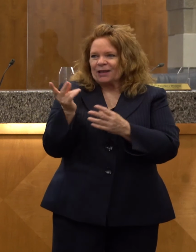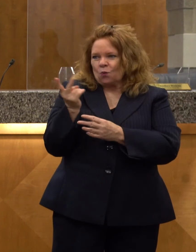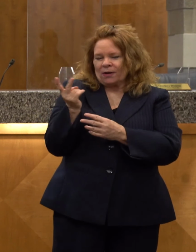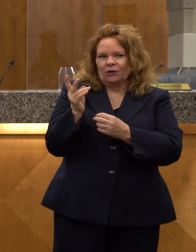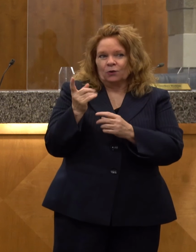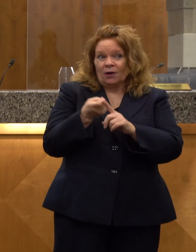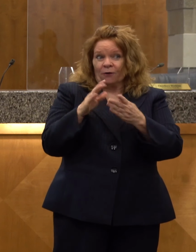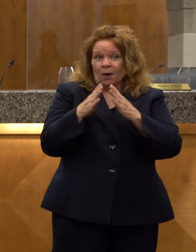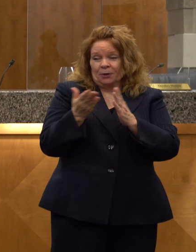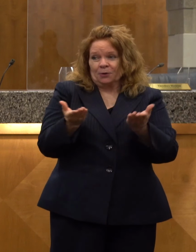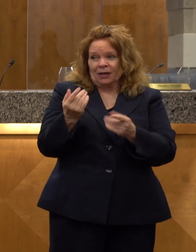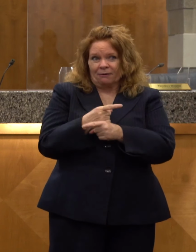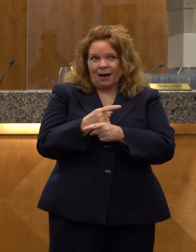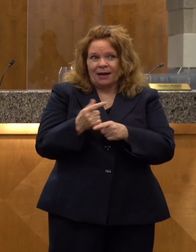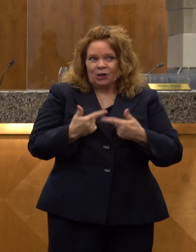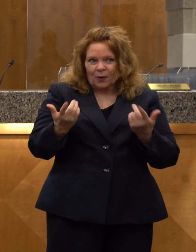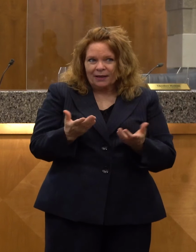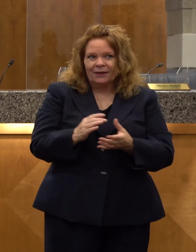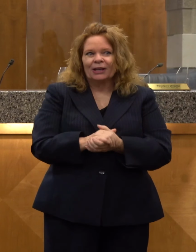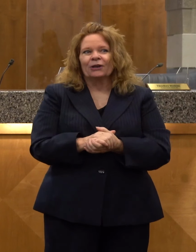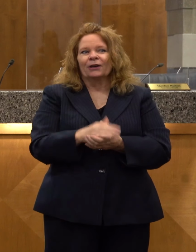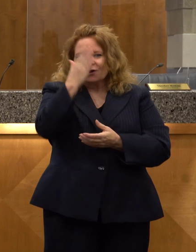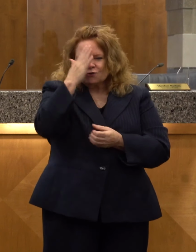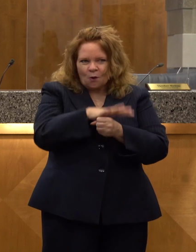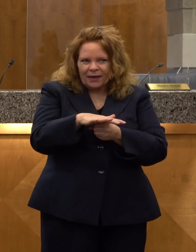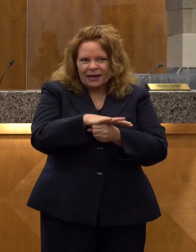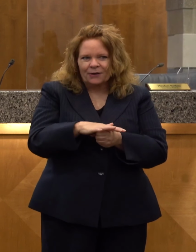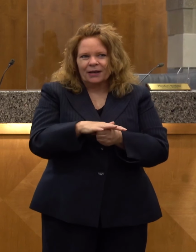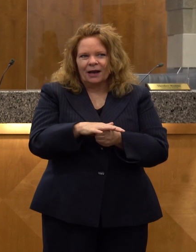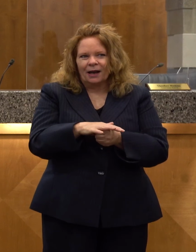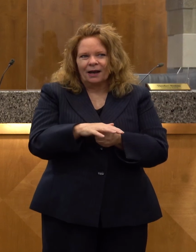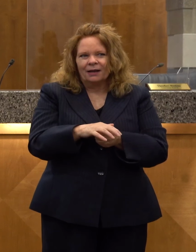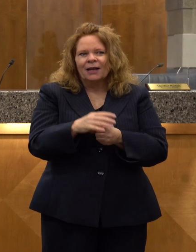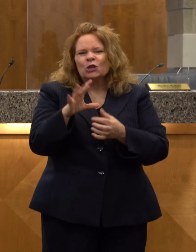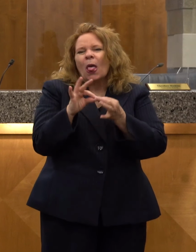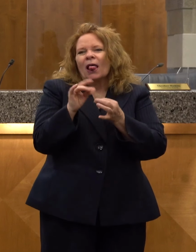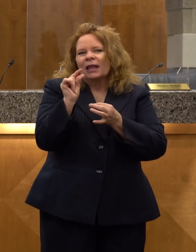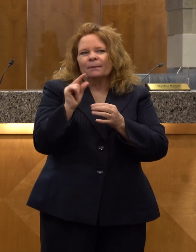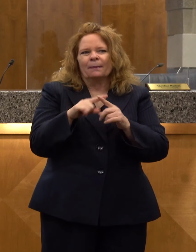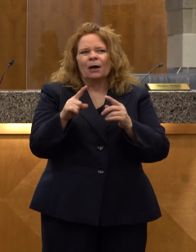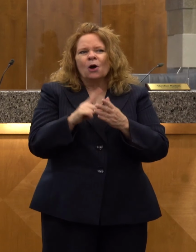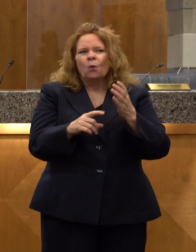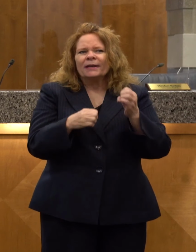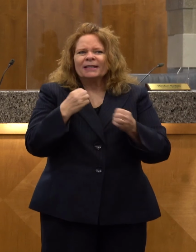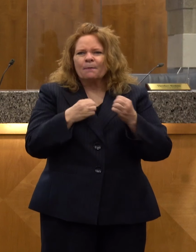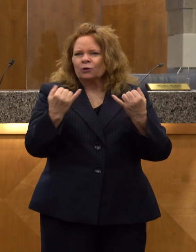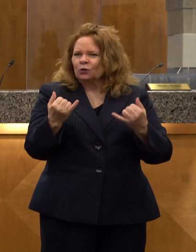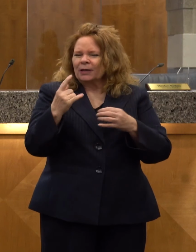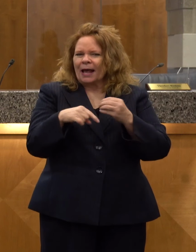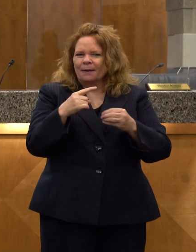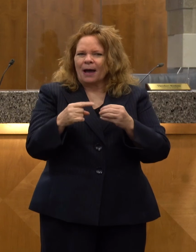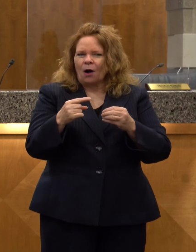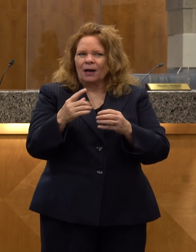are both from the community here, you live here, you know the area, you lived here earlier. What are the emotions today with getting something like this